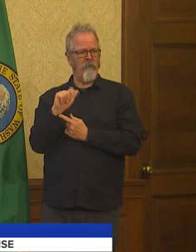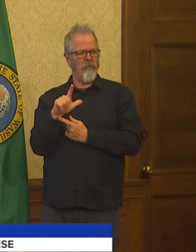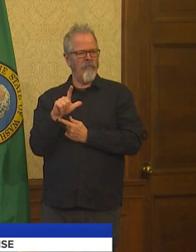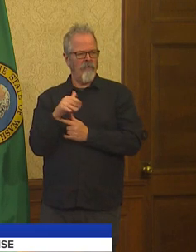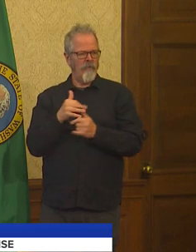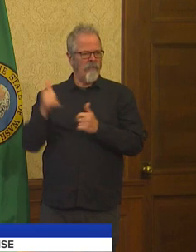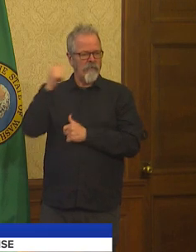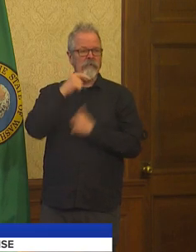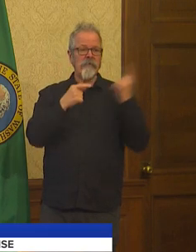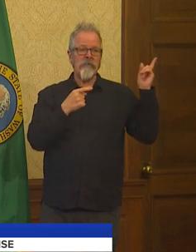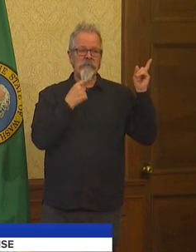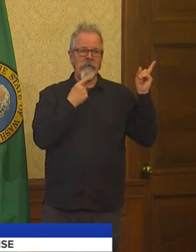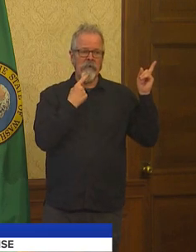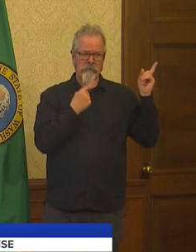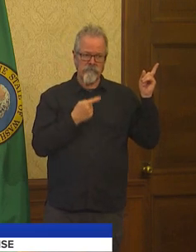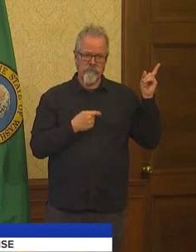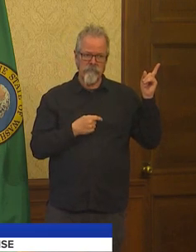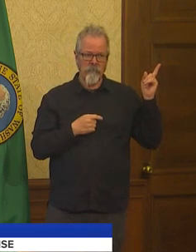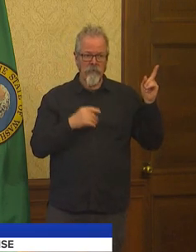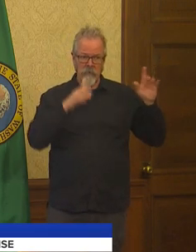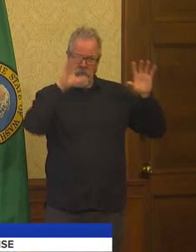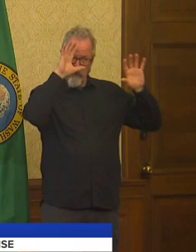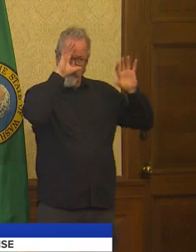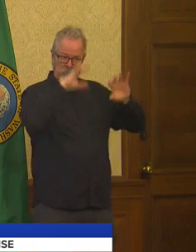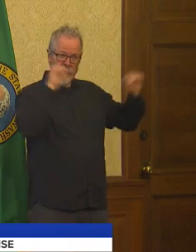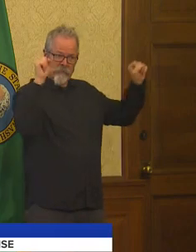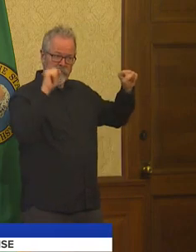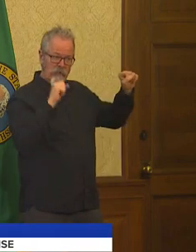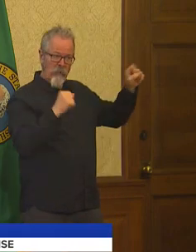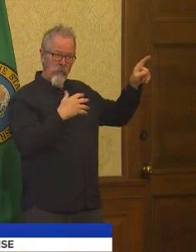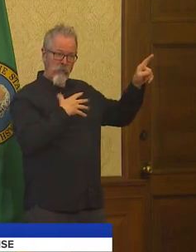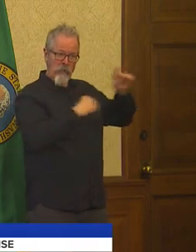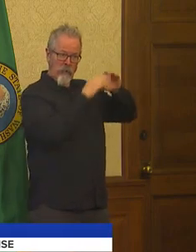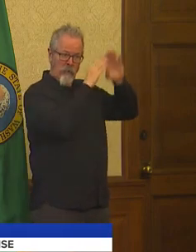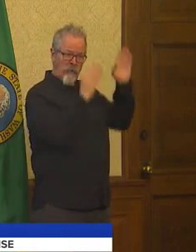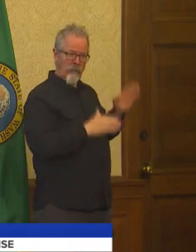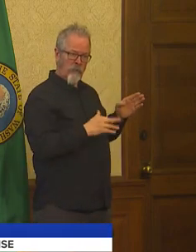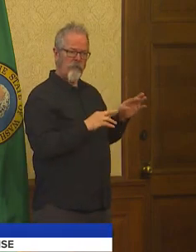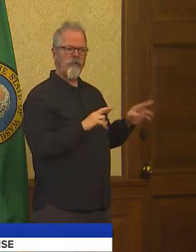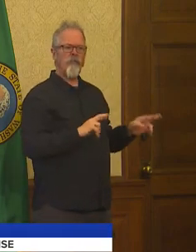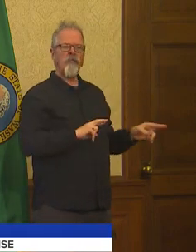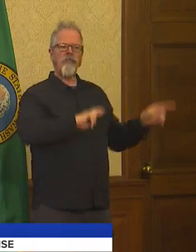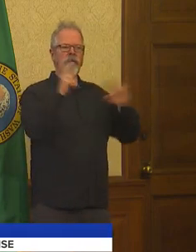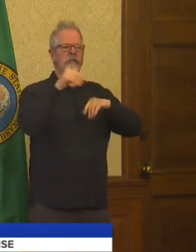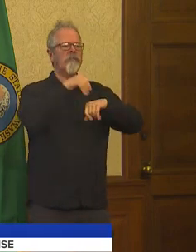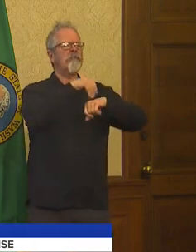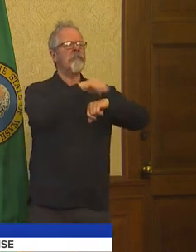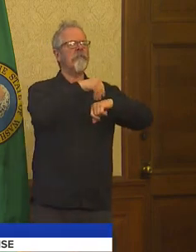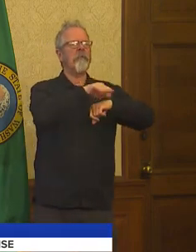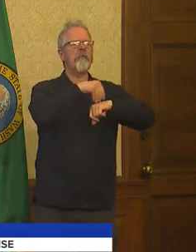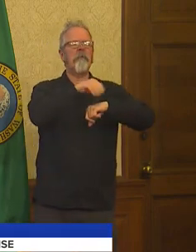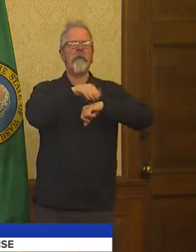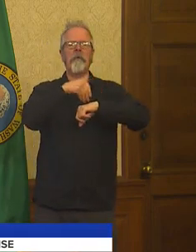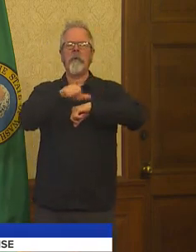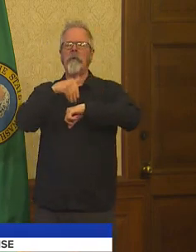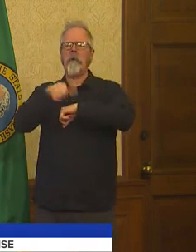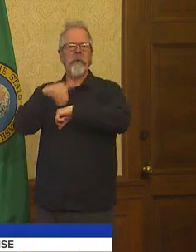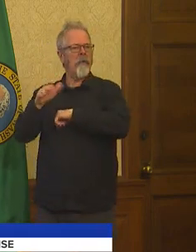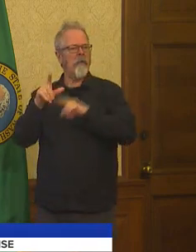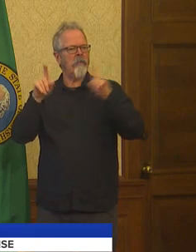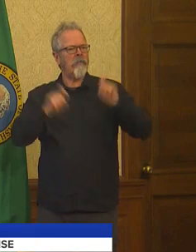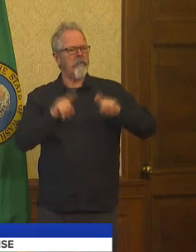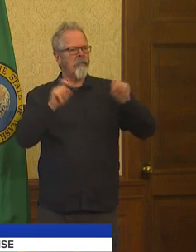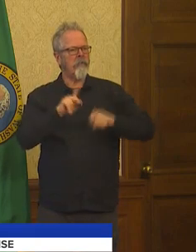per month for the virus. I was wondering if that's a large enough testing for